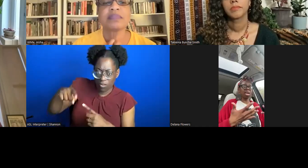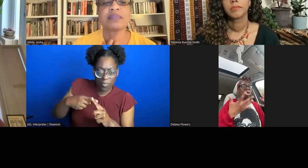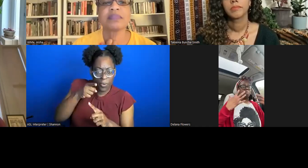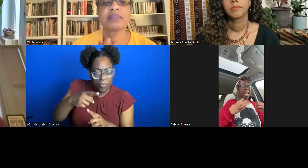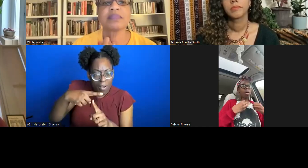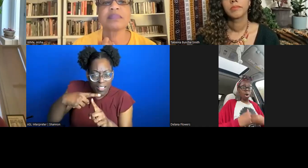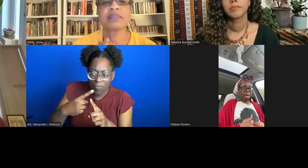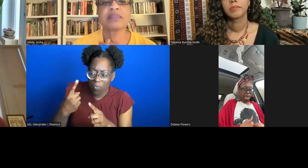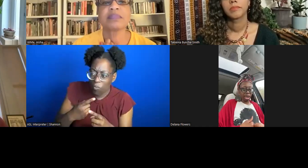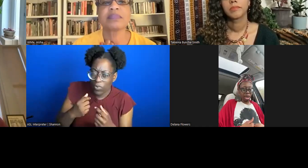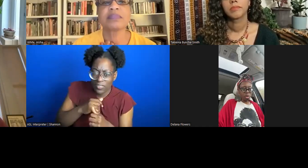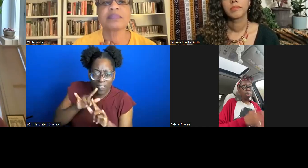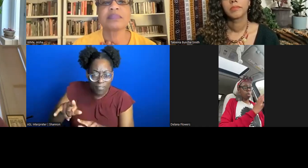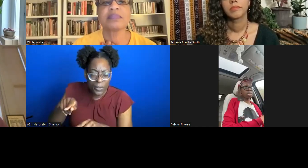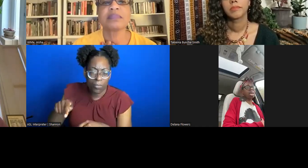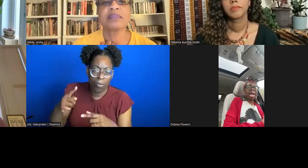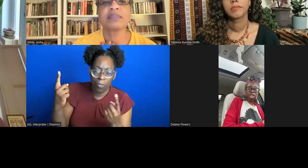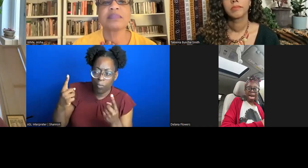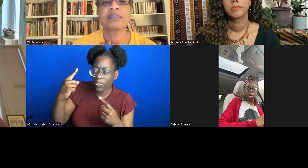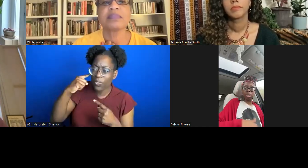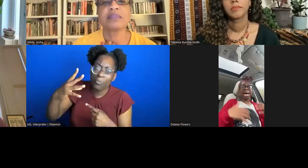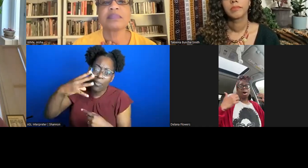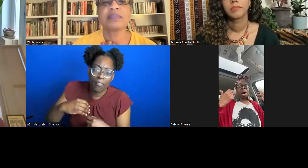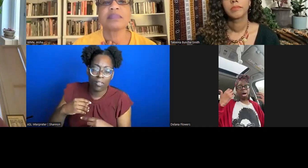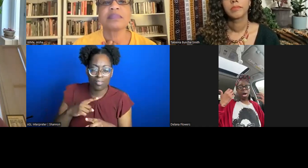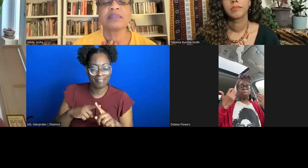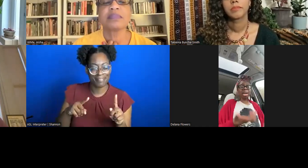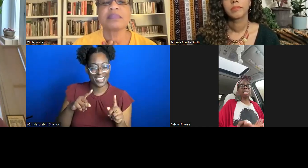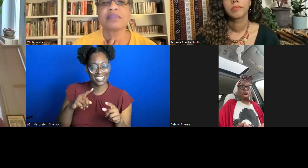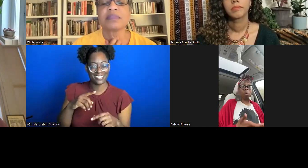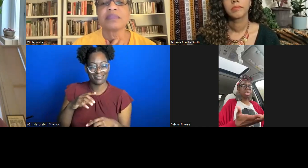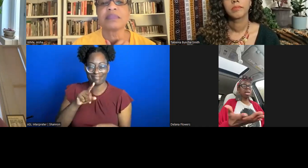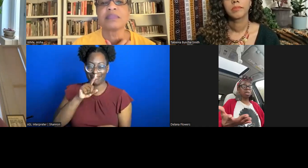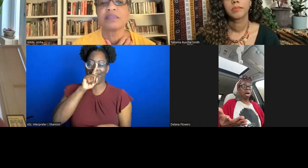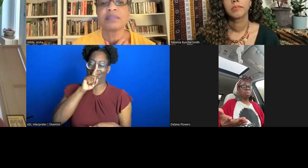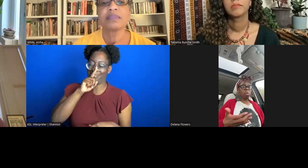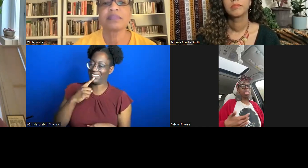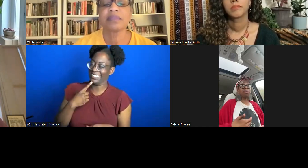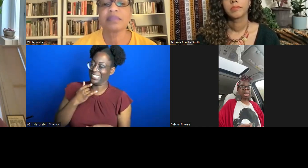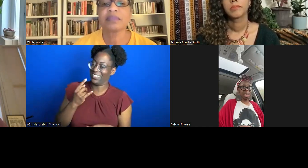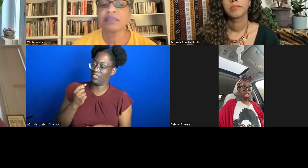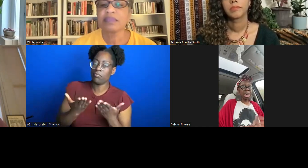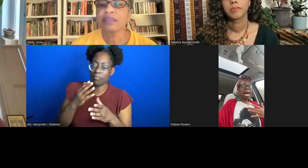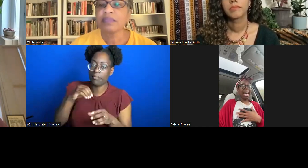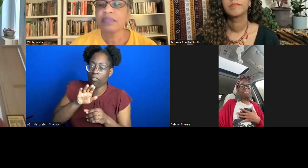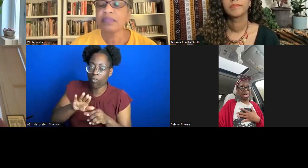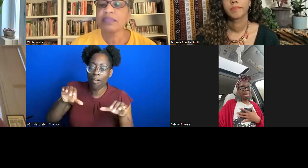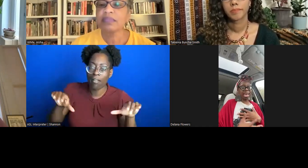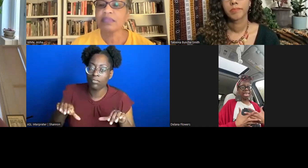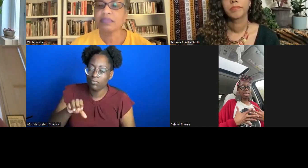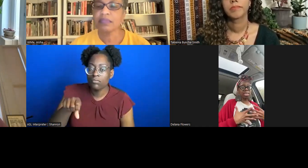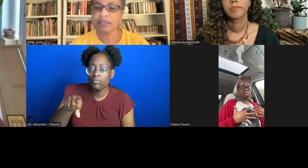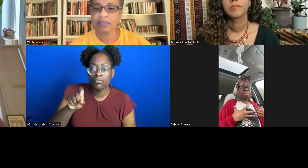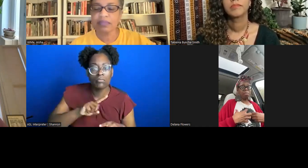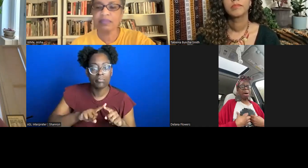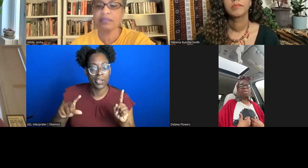a Black woman who was once a Black child, who is now a Black adult with a village, I feel like